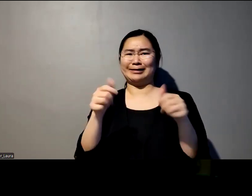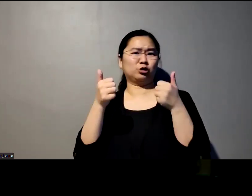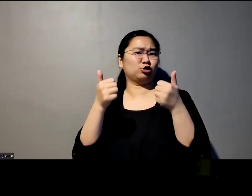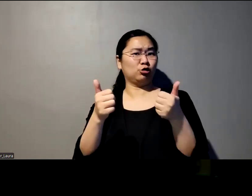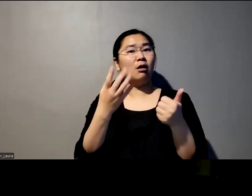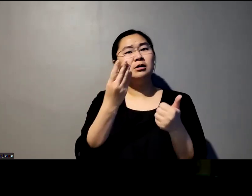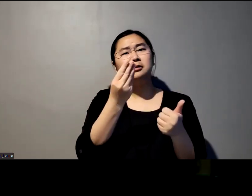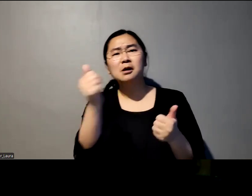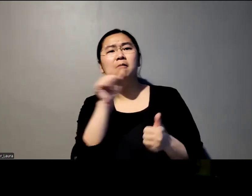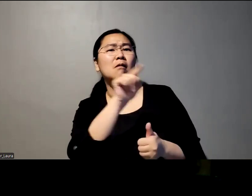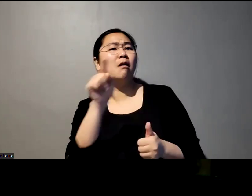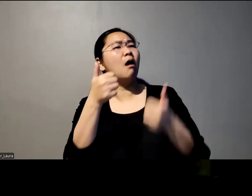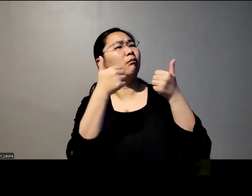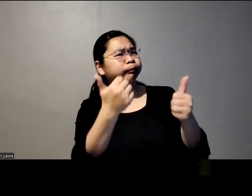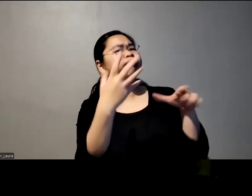I think that